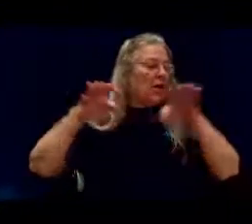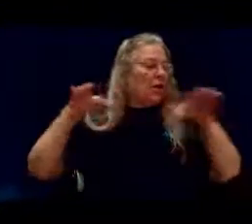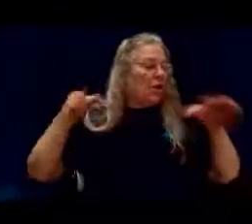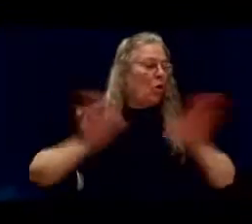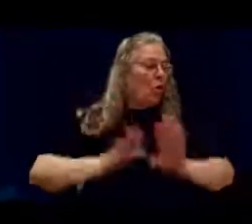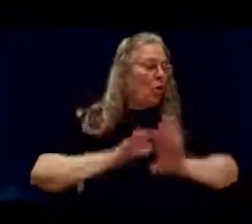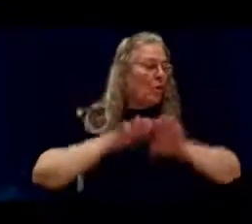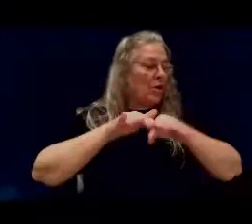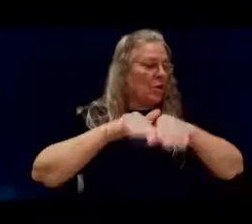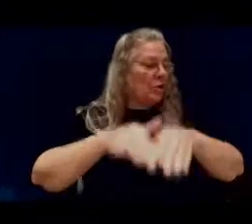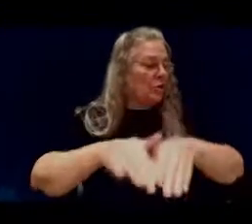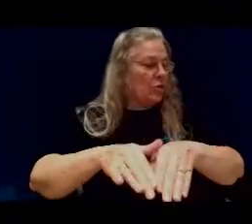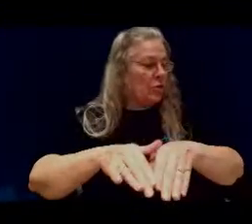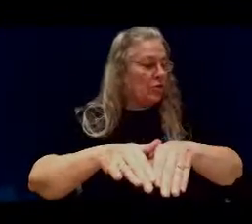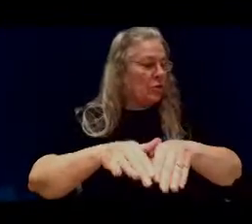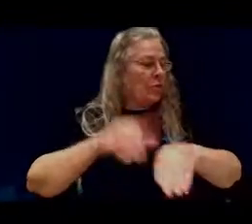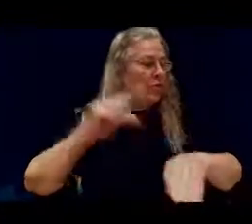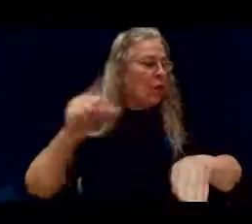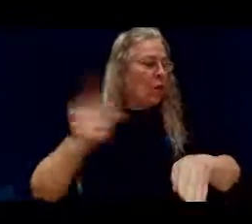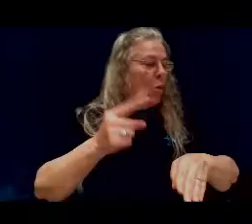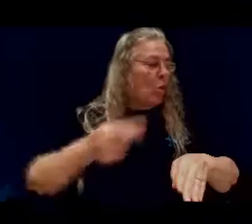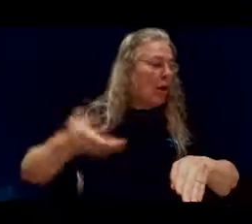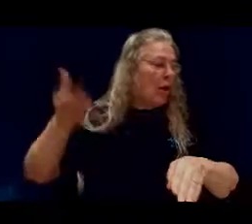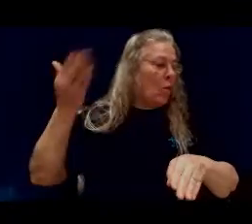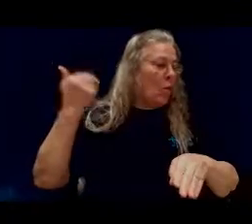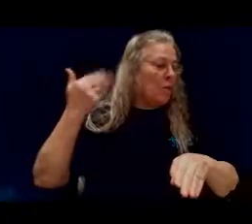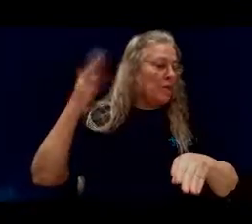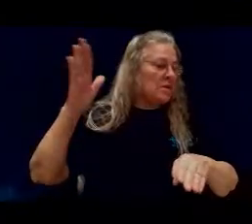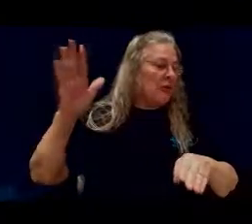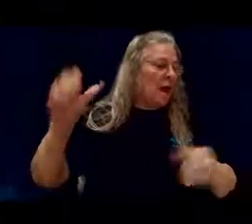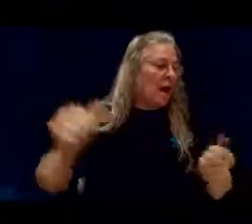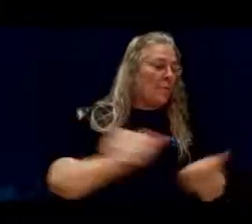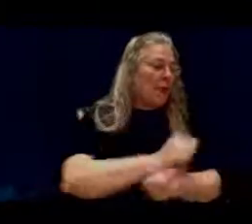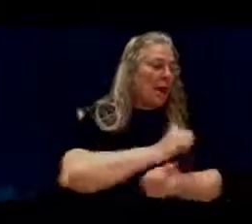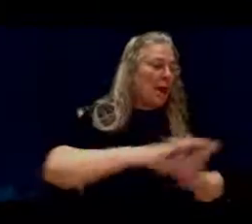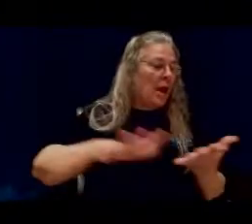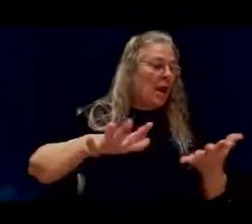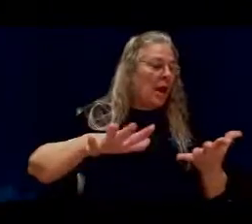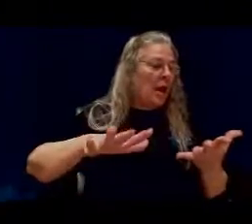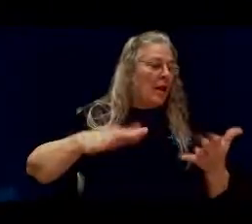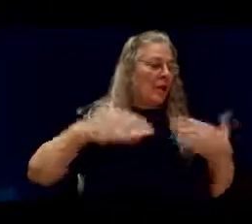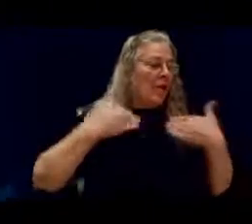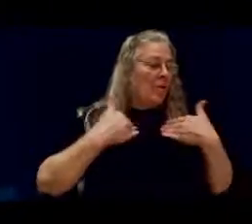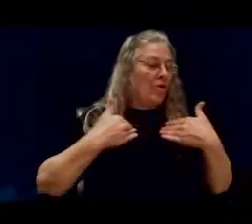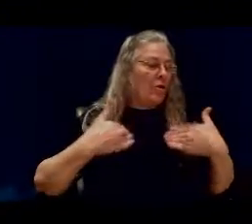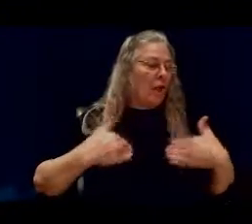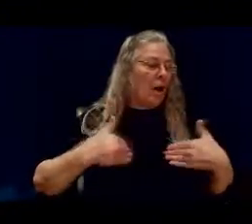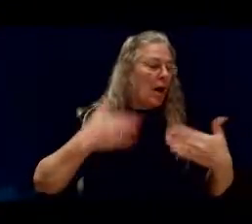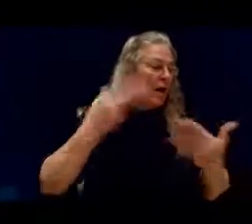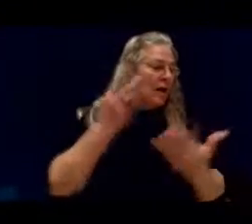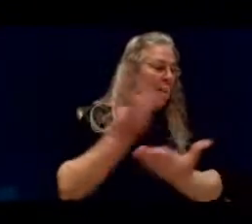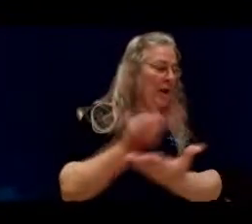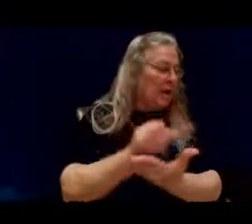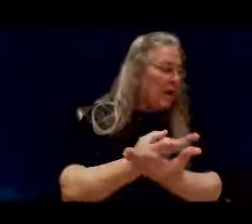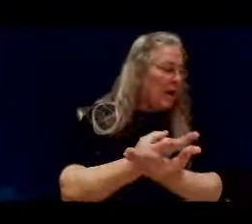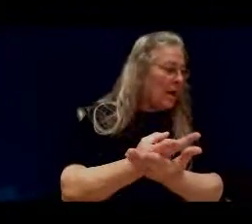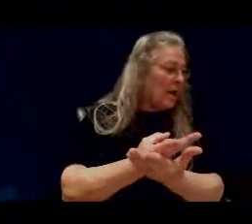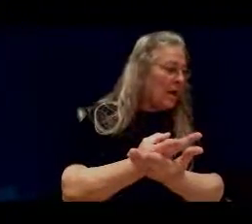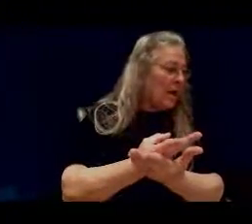the open tomb, where once thy mangled body